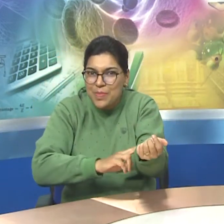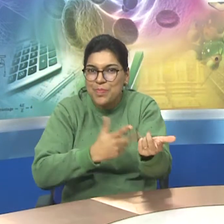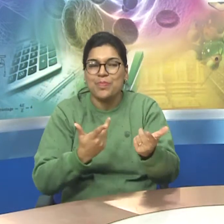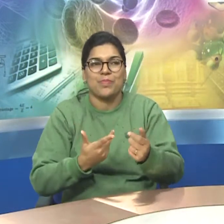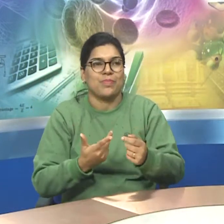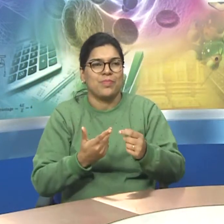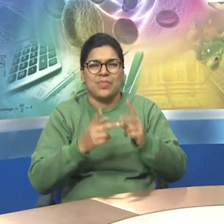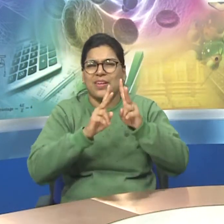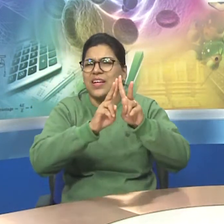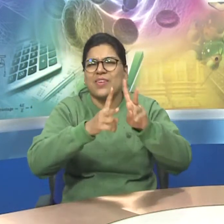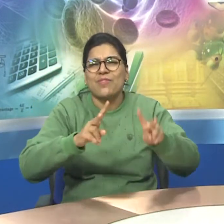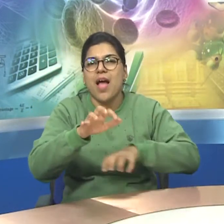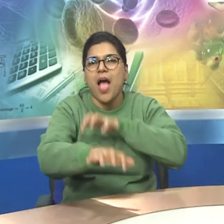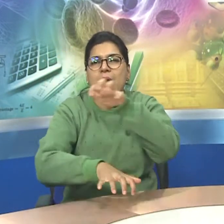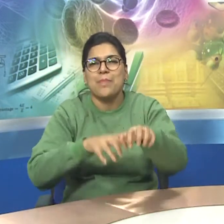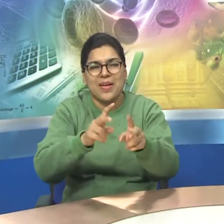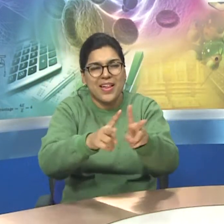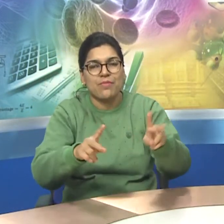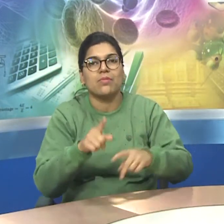These lines explains that